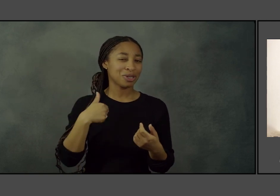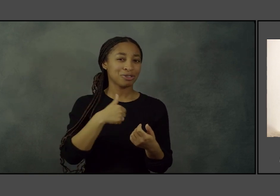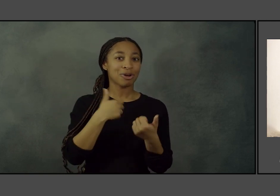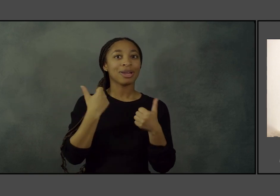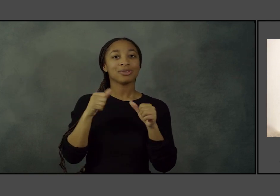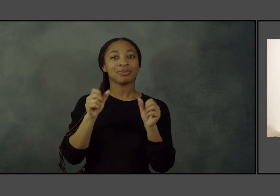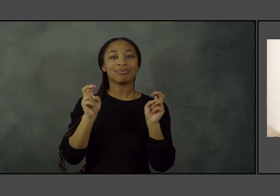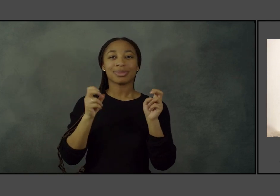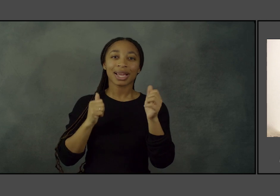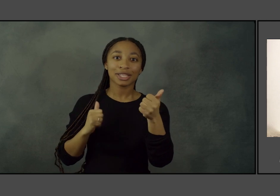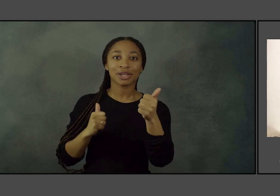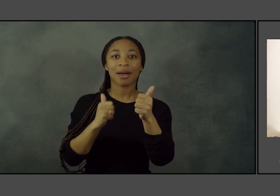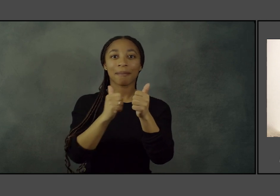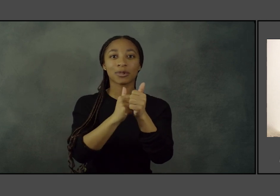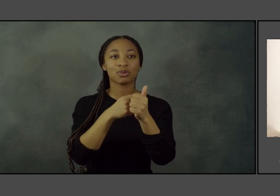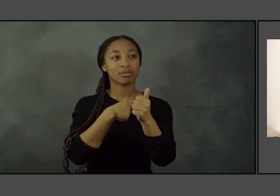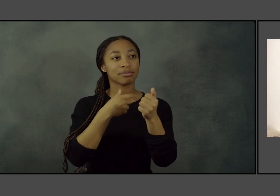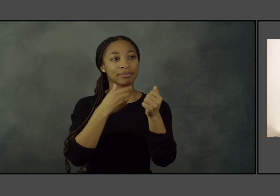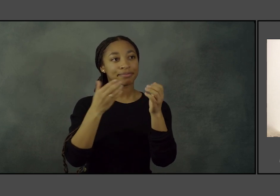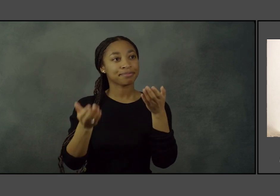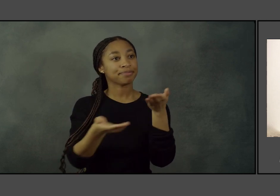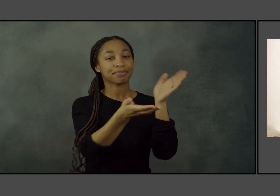due. And I think that,